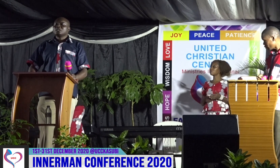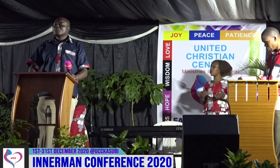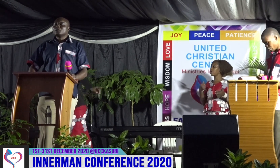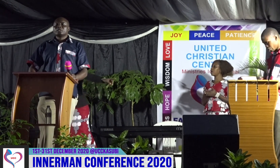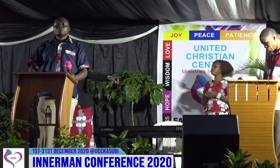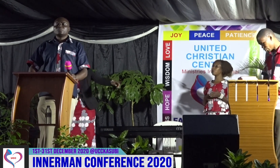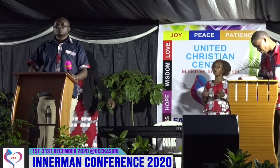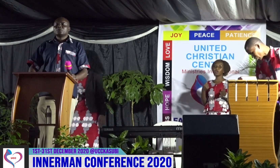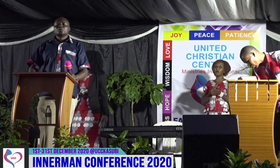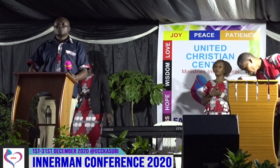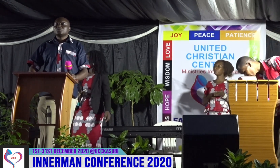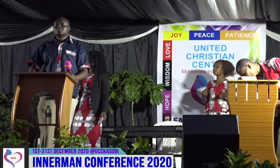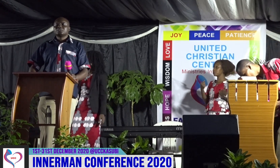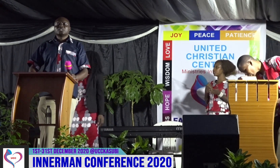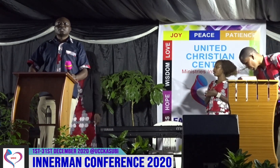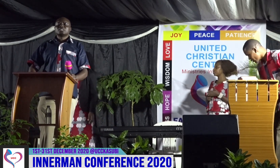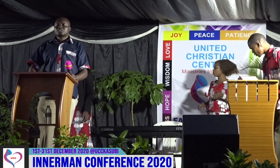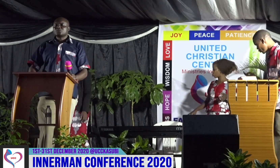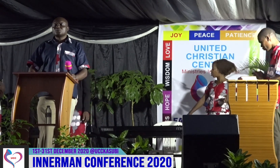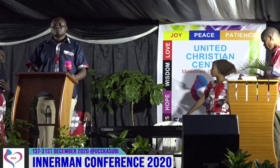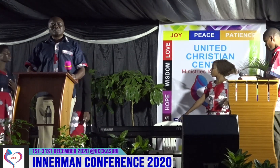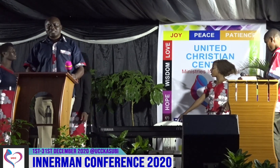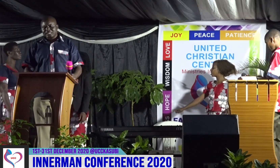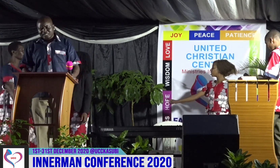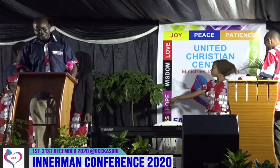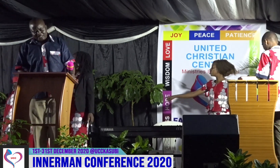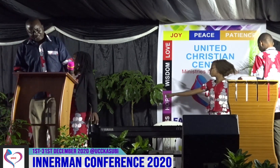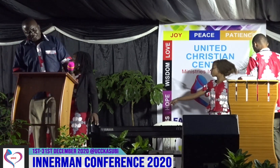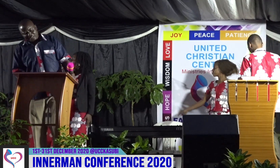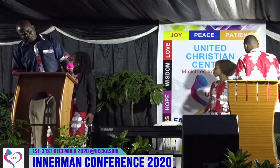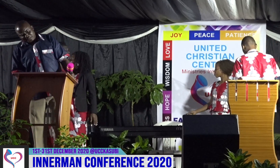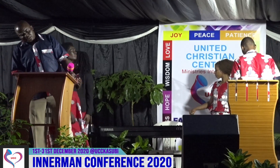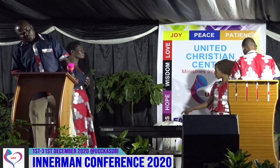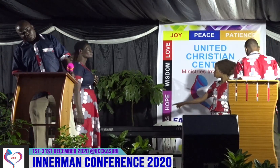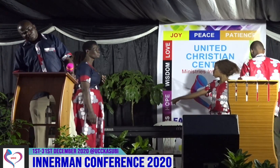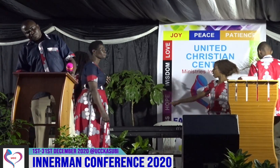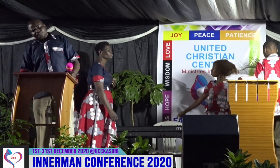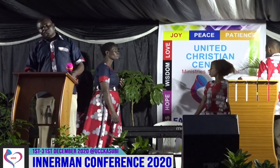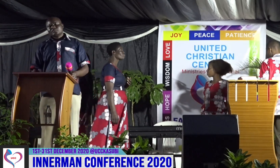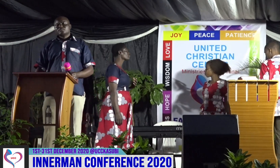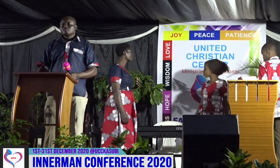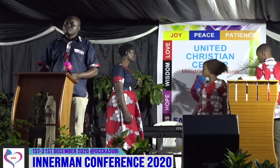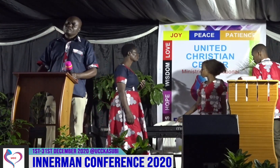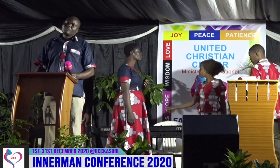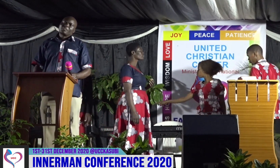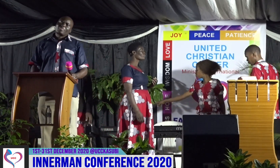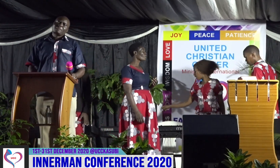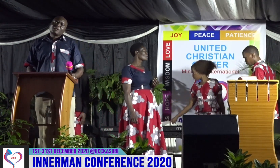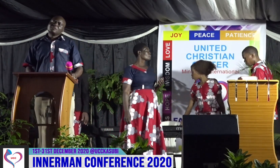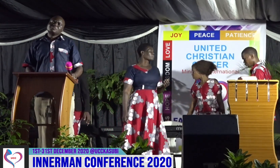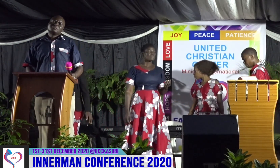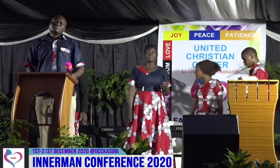Oh Bwengambo kubale